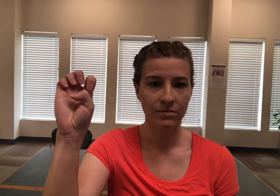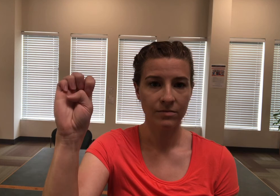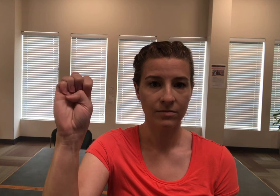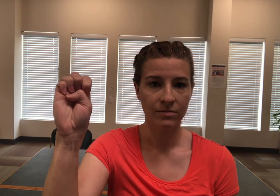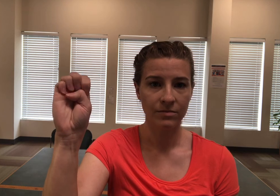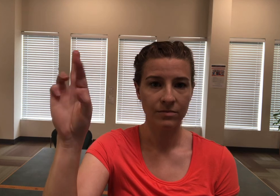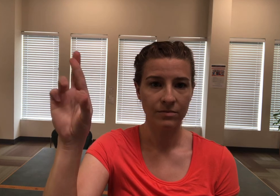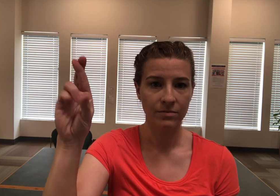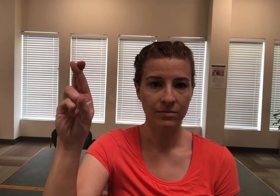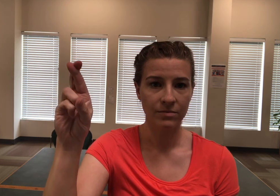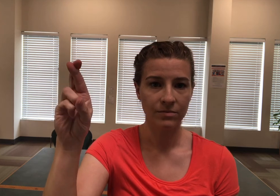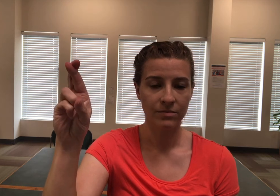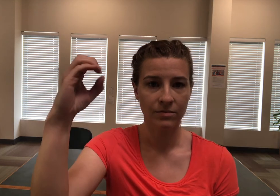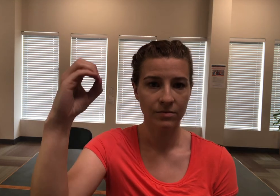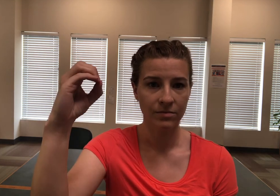O-T-T-E-R.